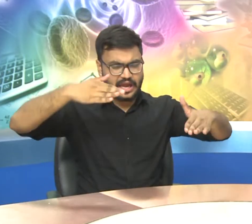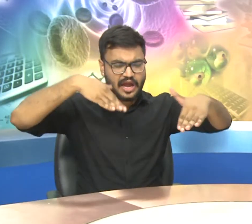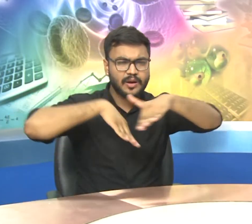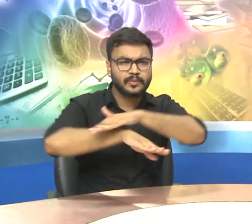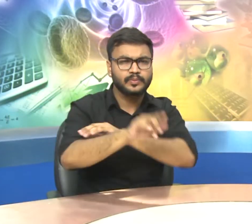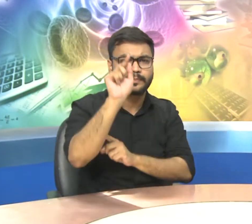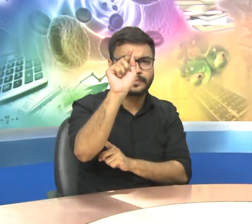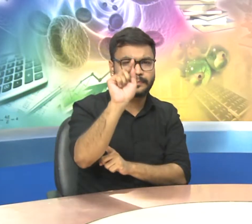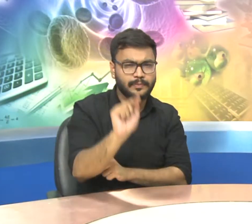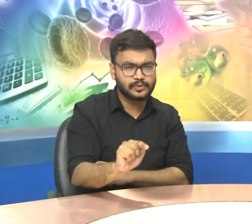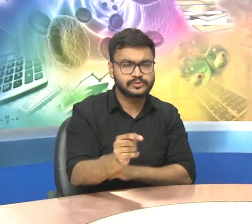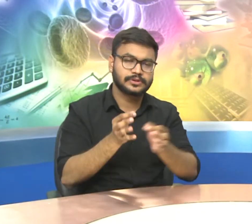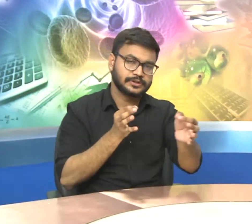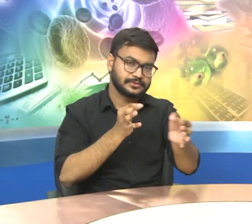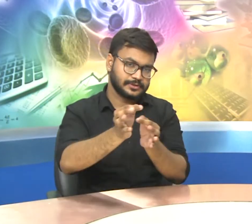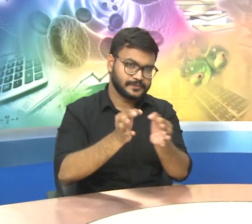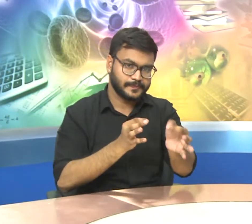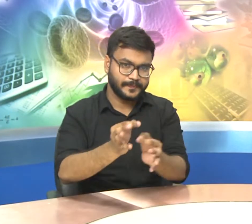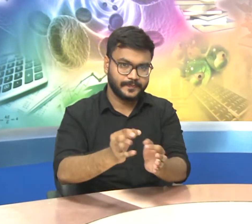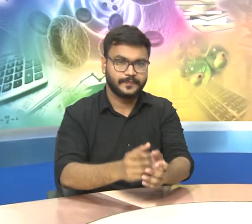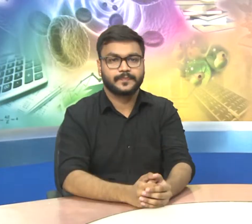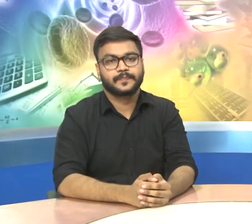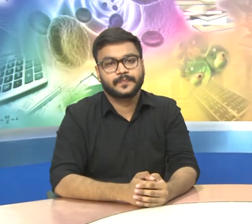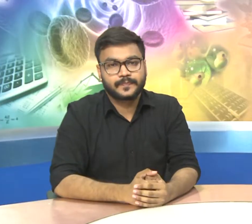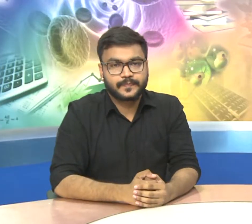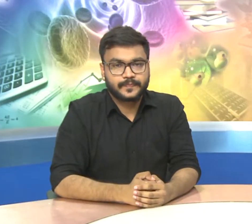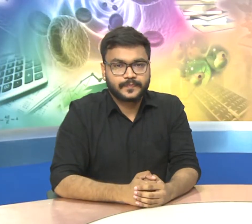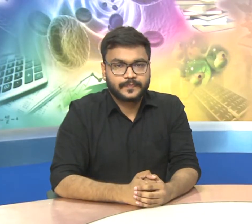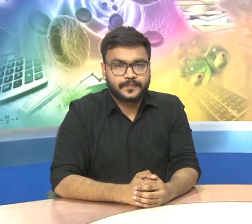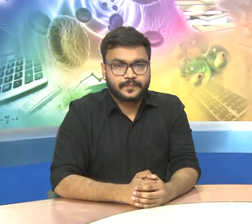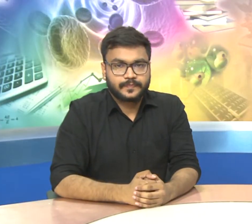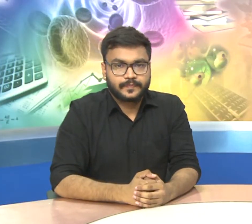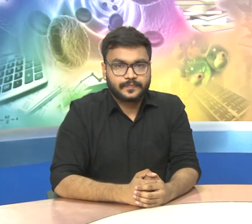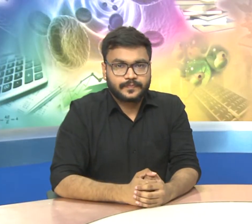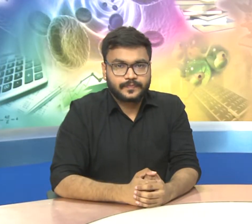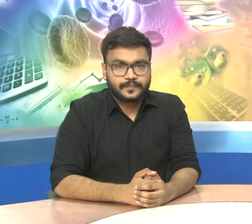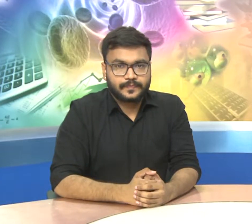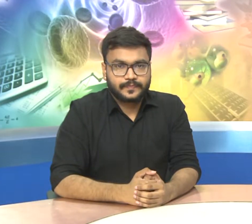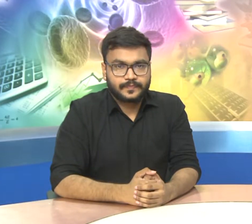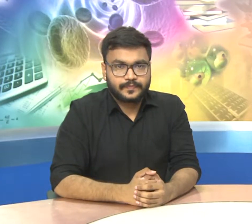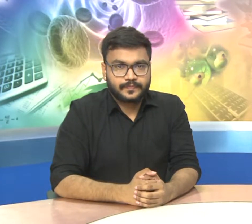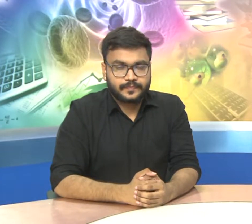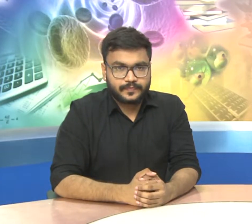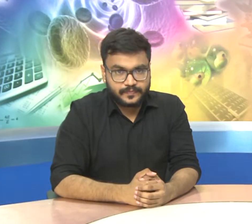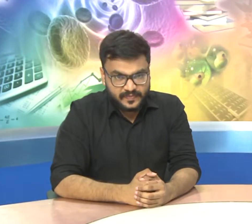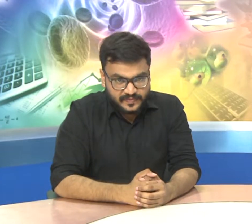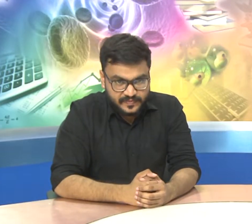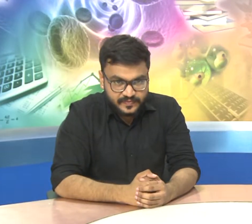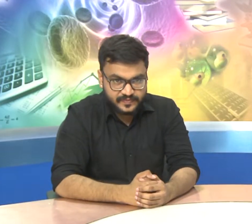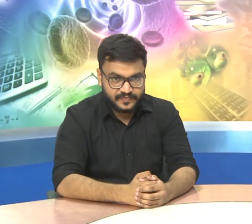There is a picture on the screen showing the pond ecosystem.